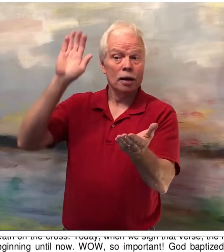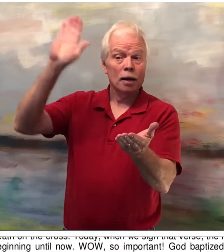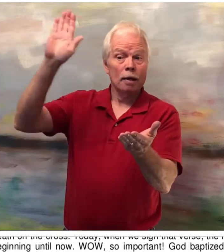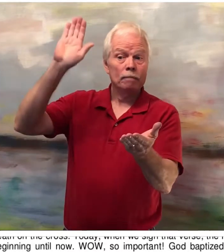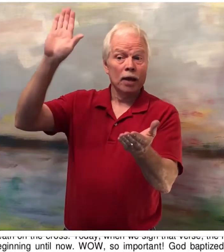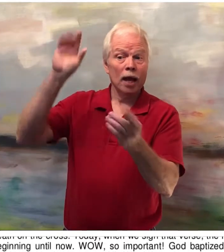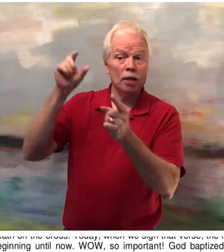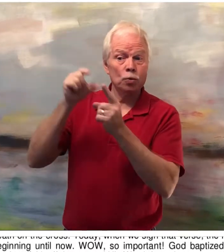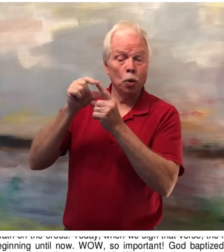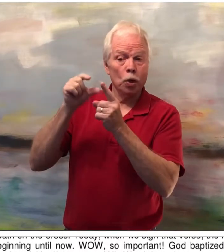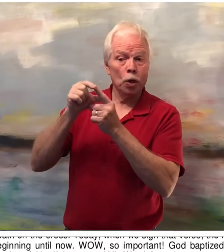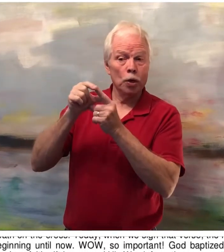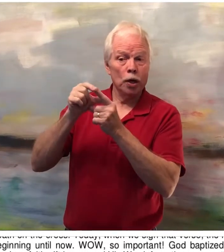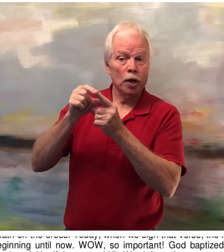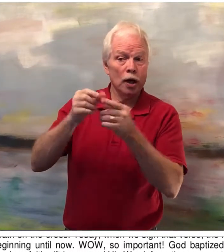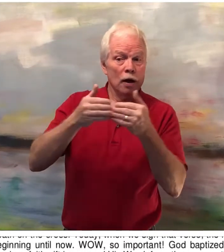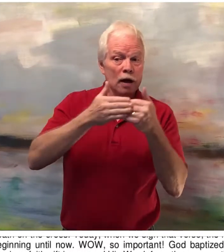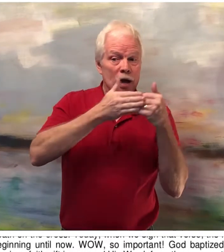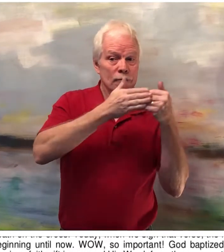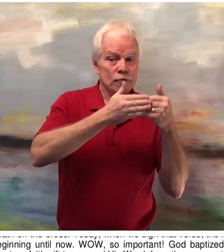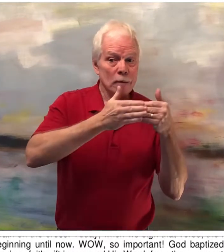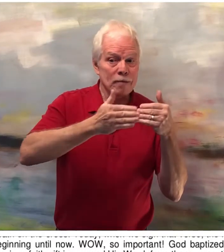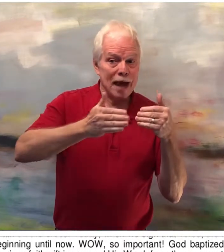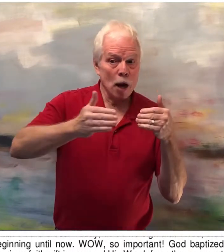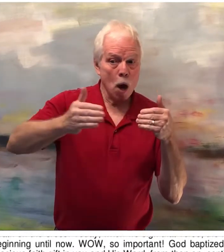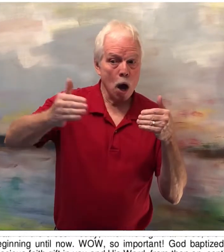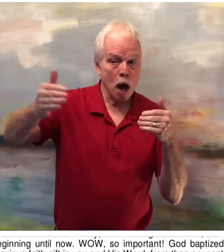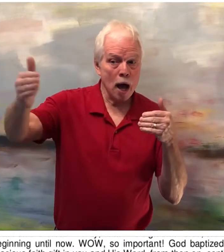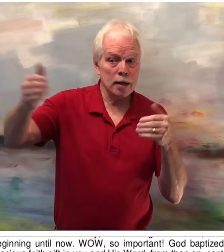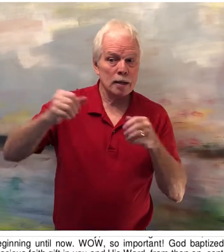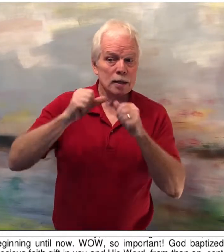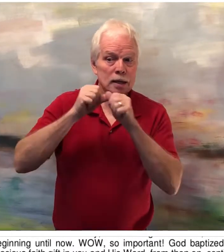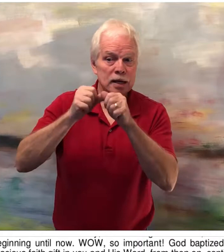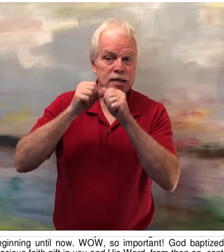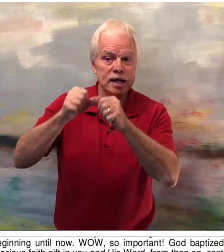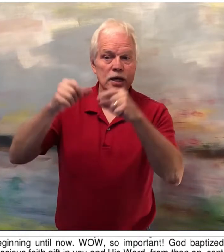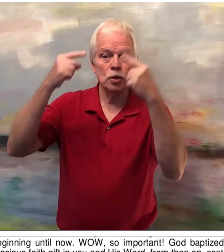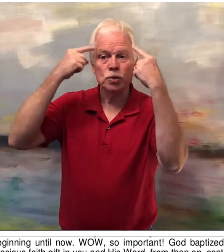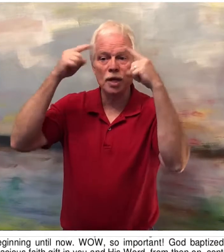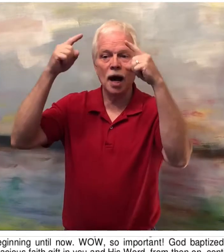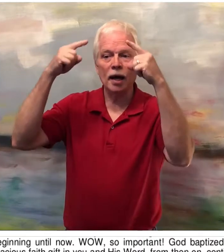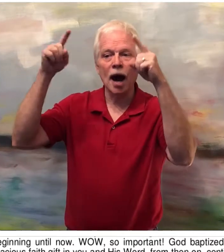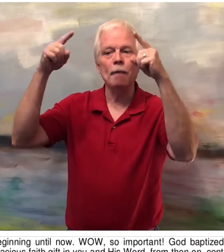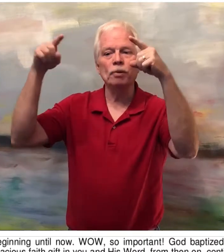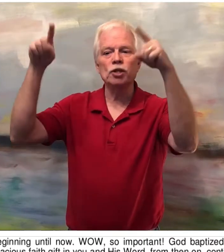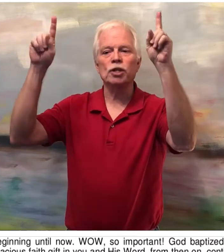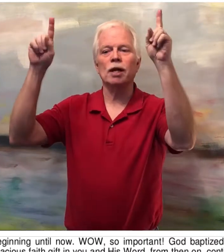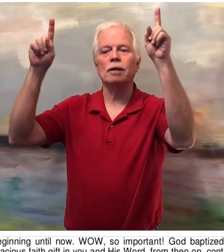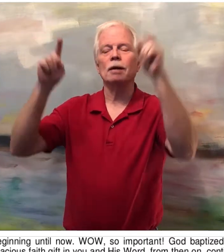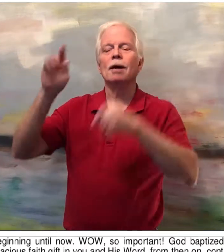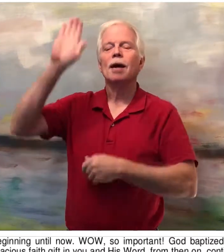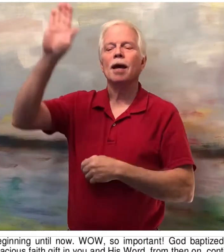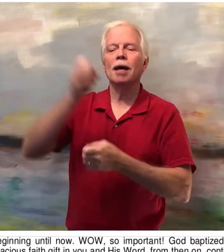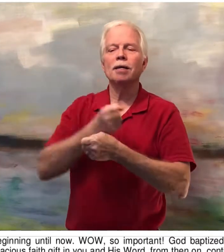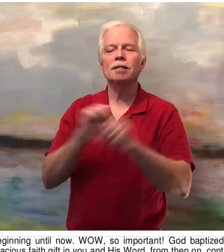his word, from then on, continues accomplishing his